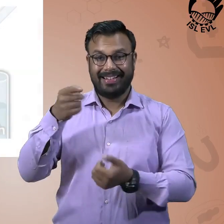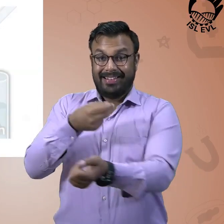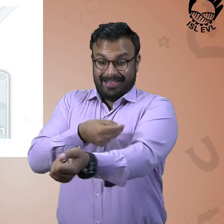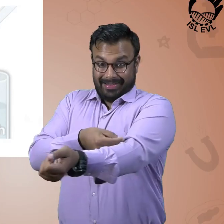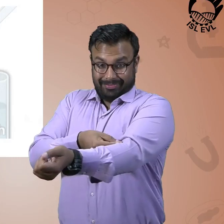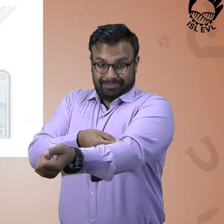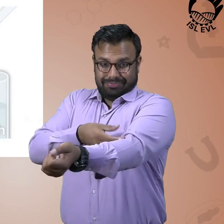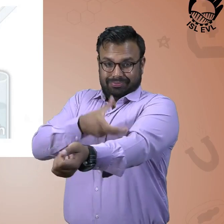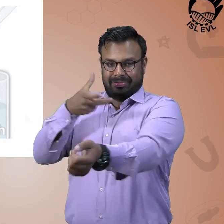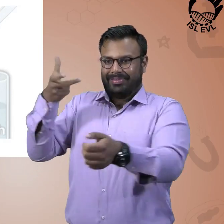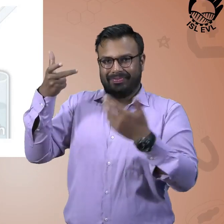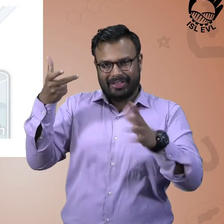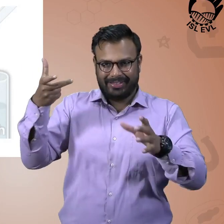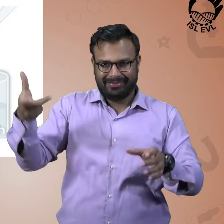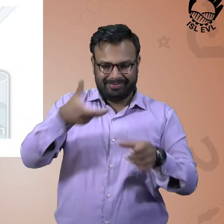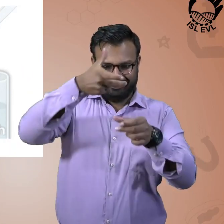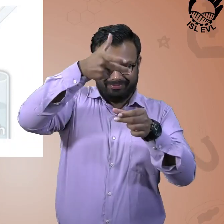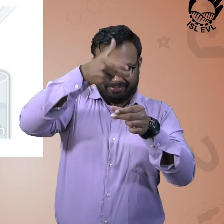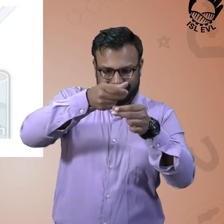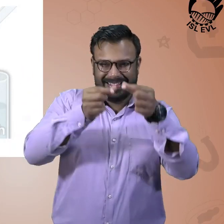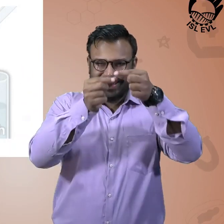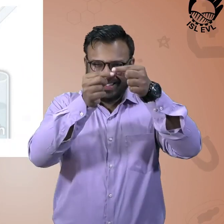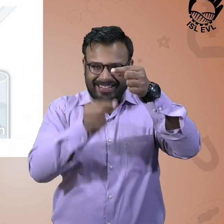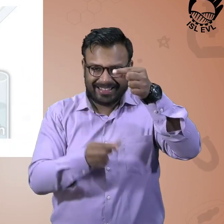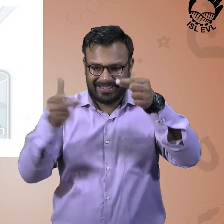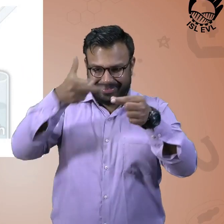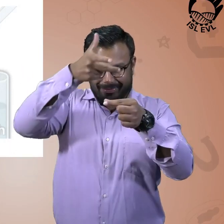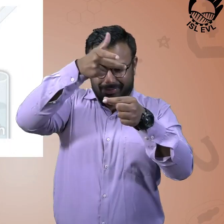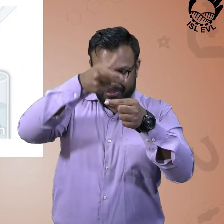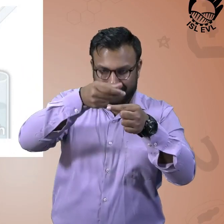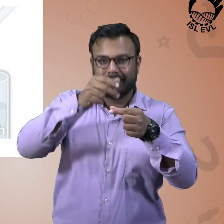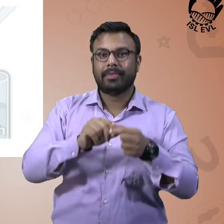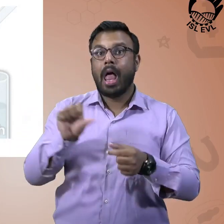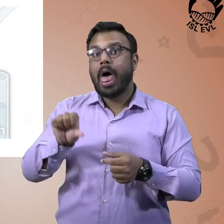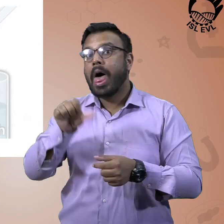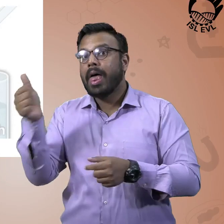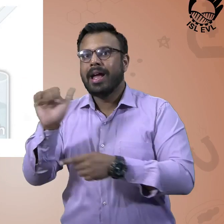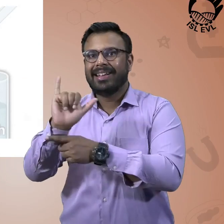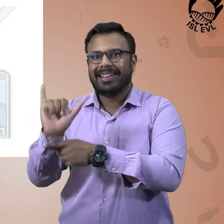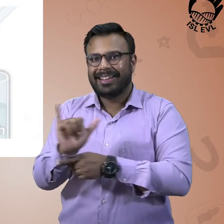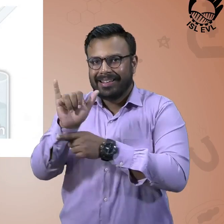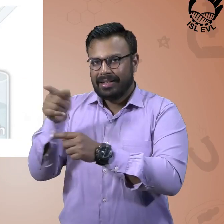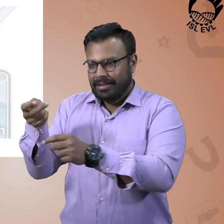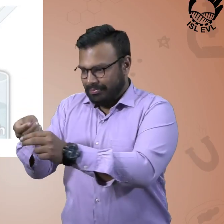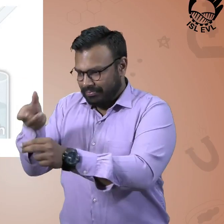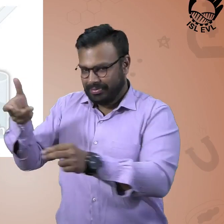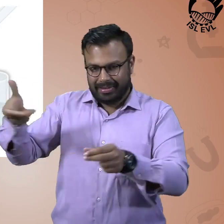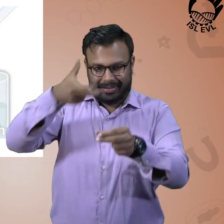Your blood cells are mixed with antibodies against type